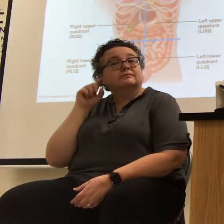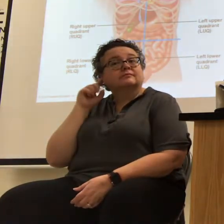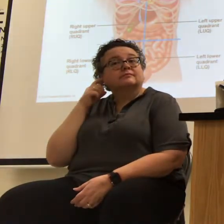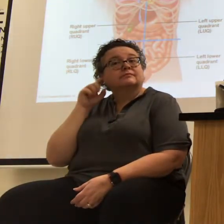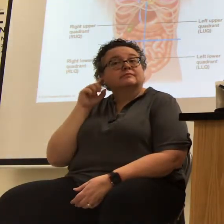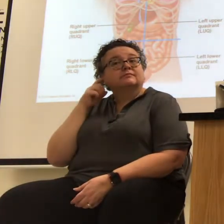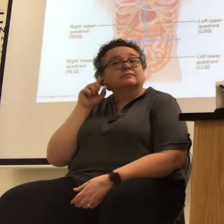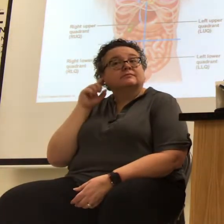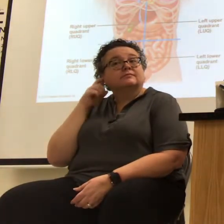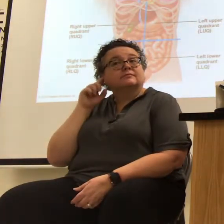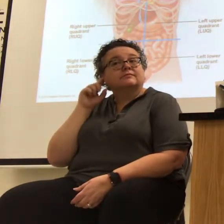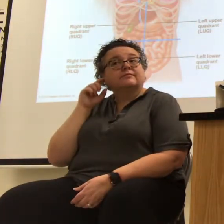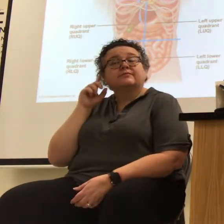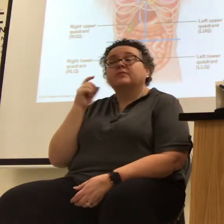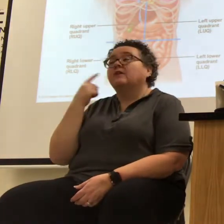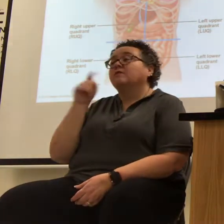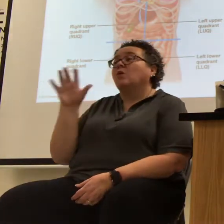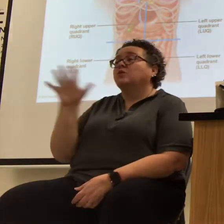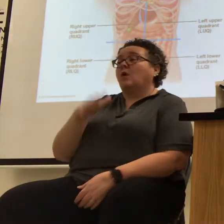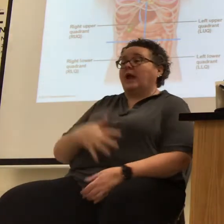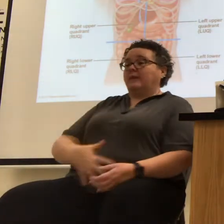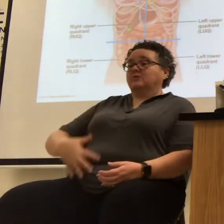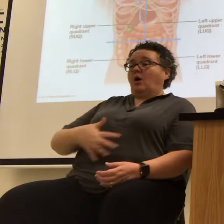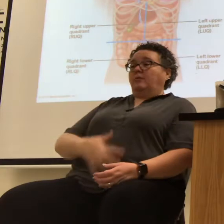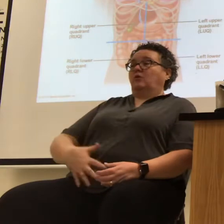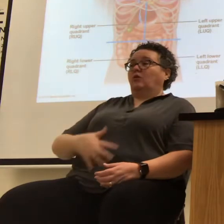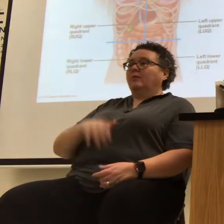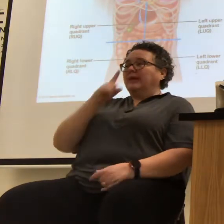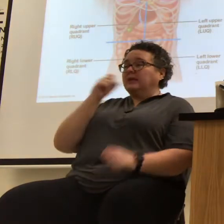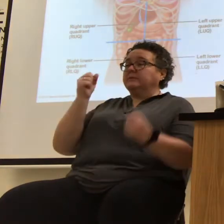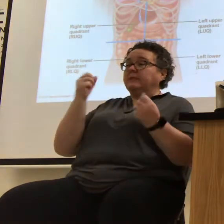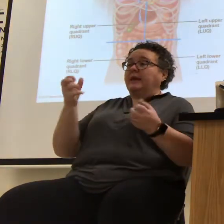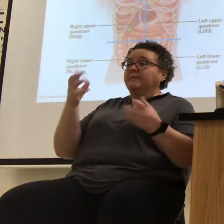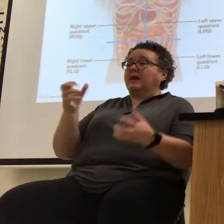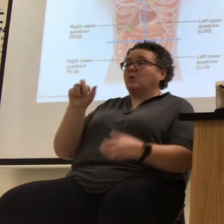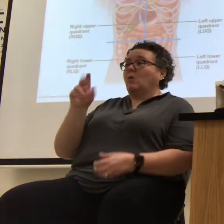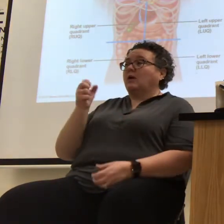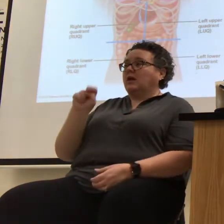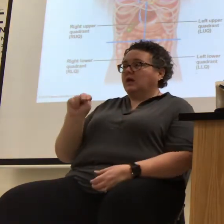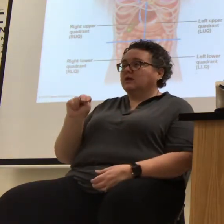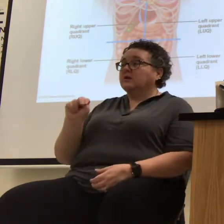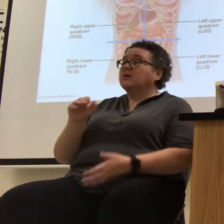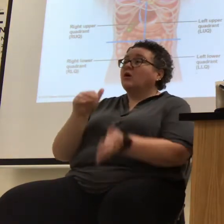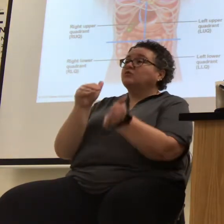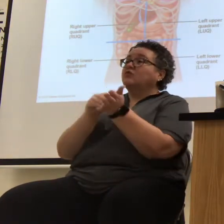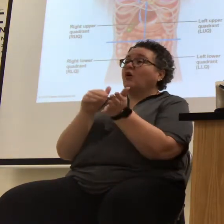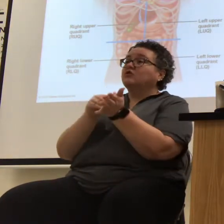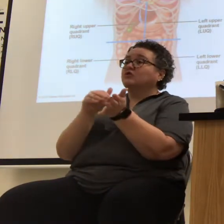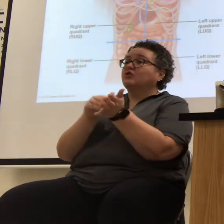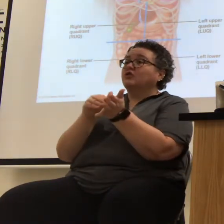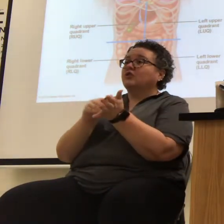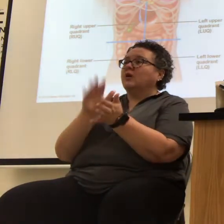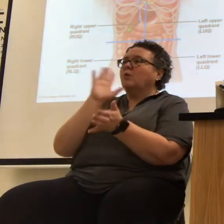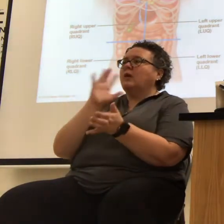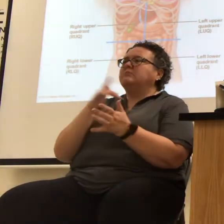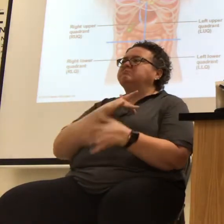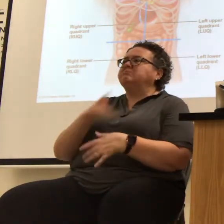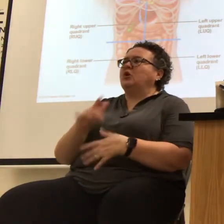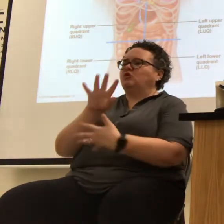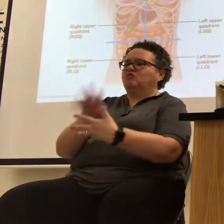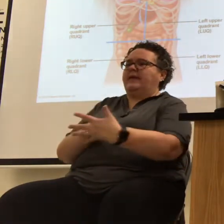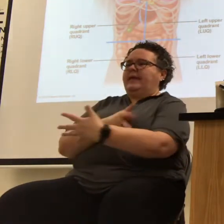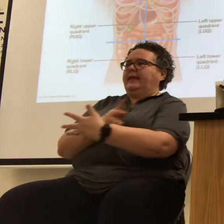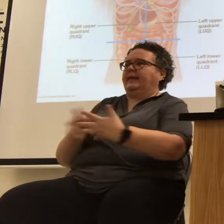For the abdominal region, since there's so many organs in that region, clinicians often grid it out. So